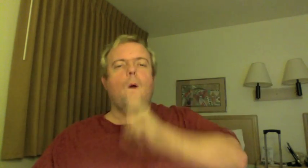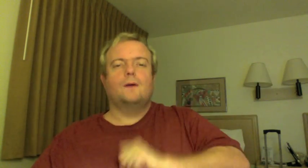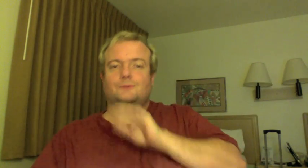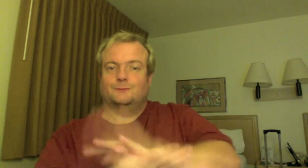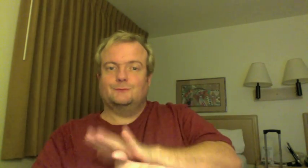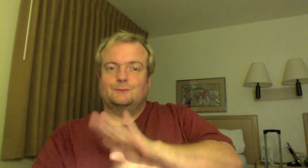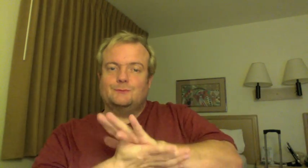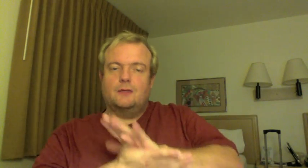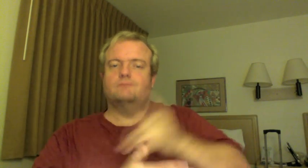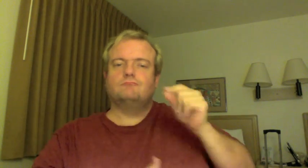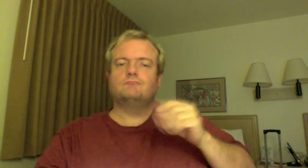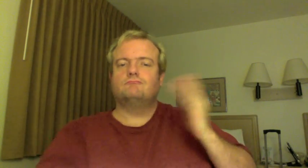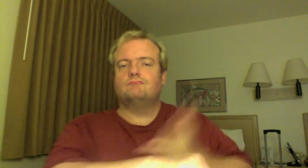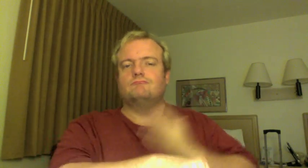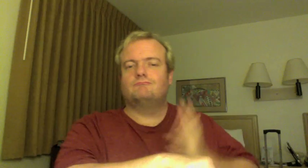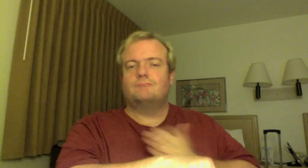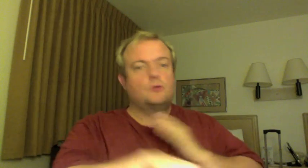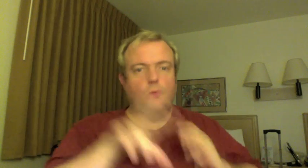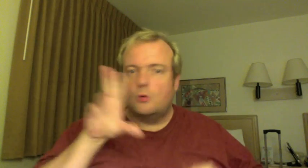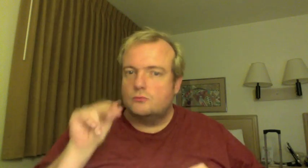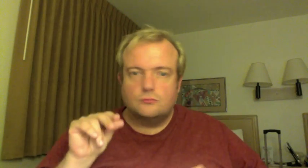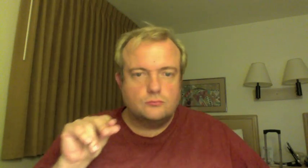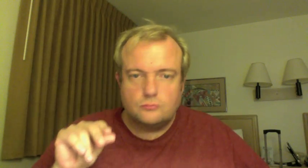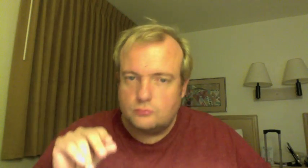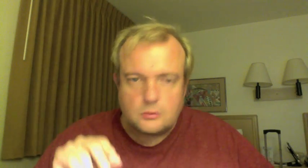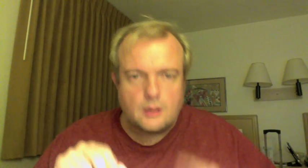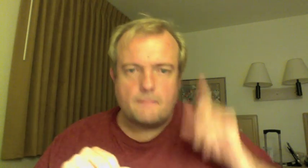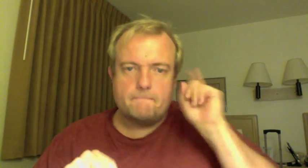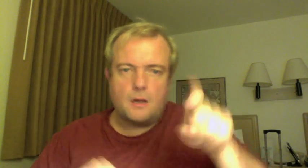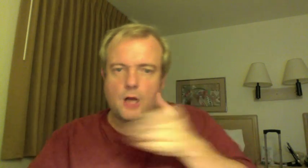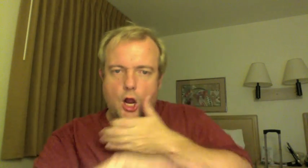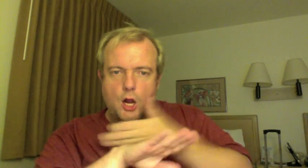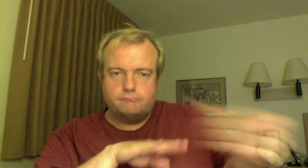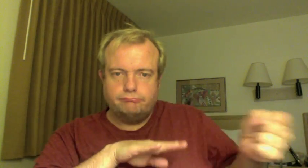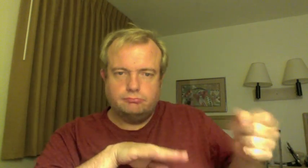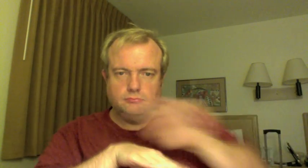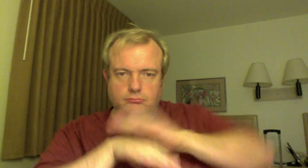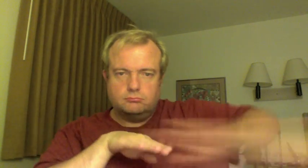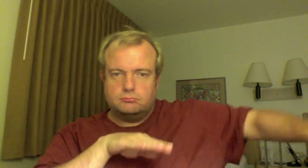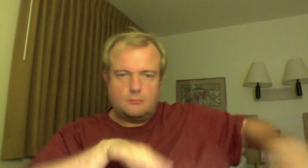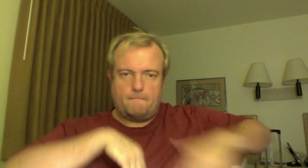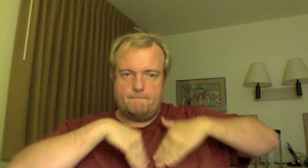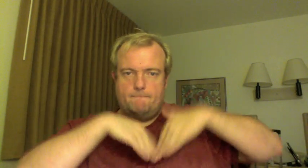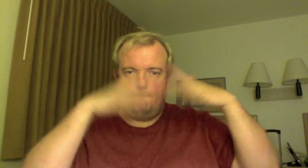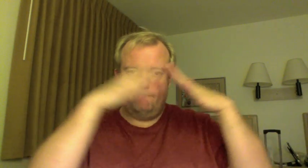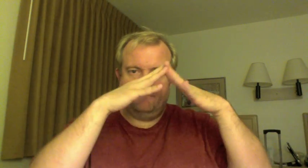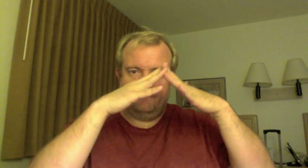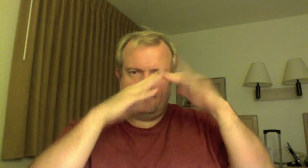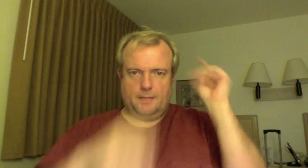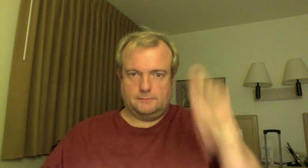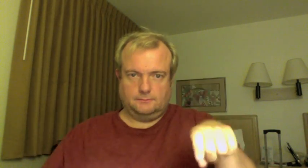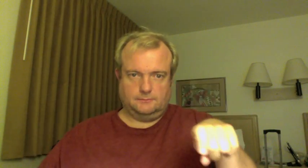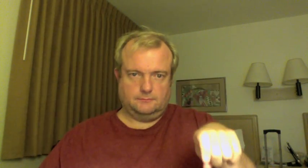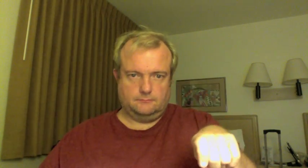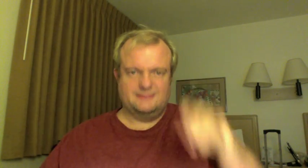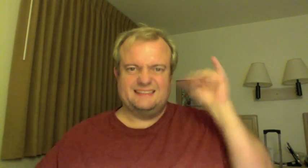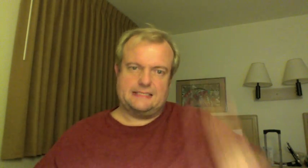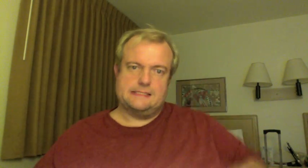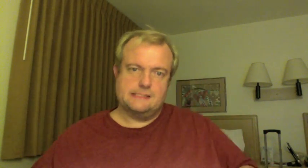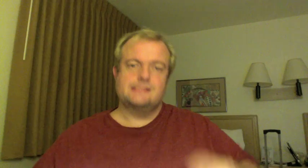The stadium will become part of the memory of the Olympic in Beijing in China. We say New